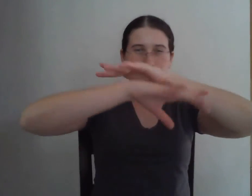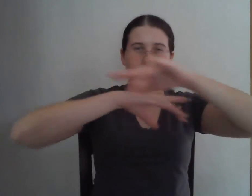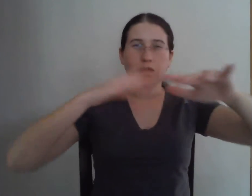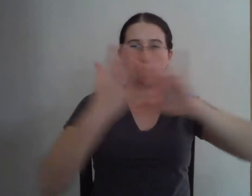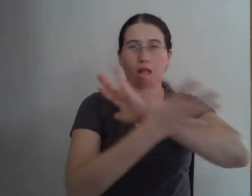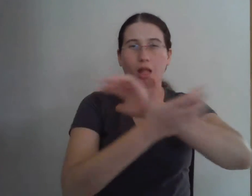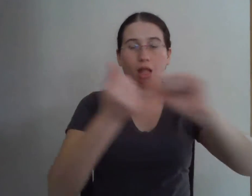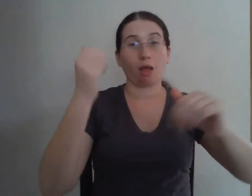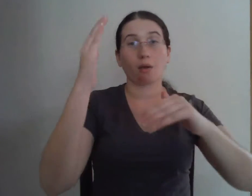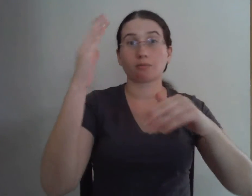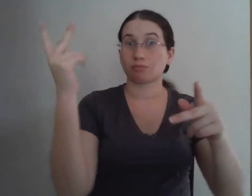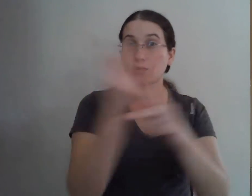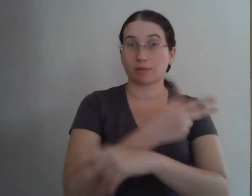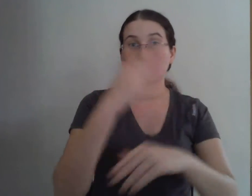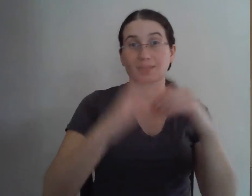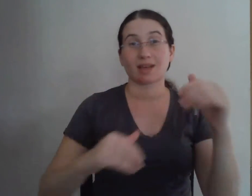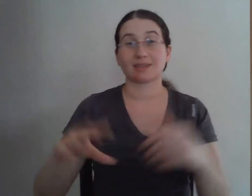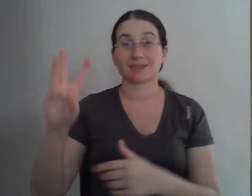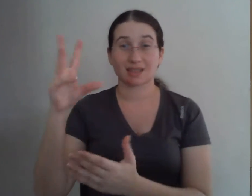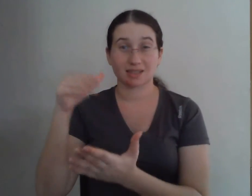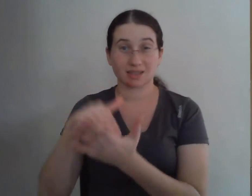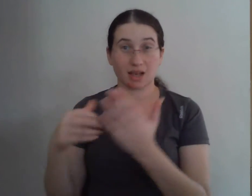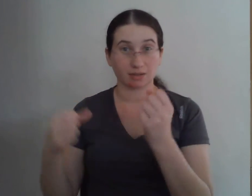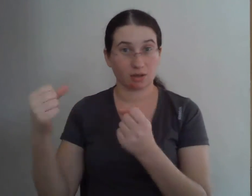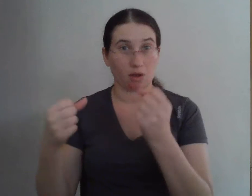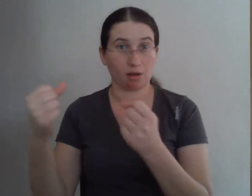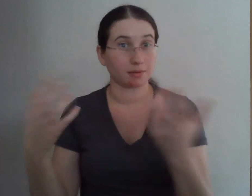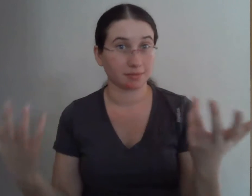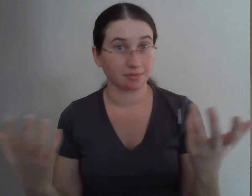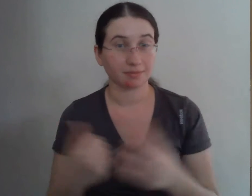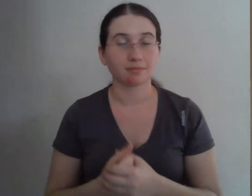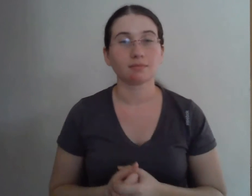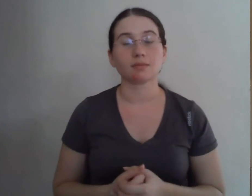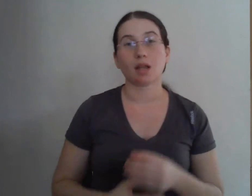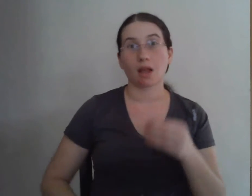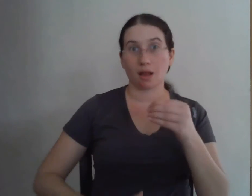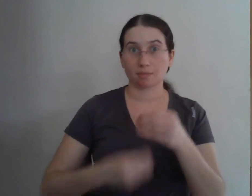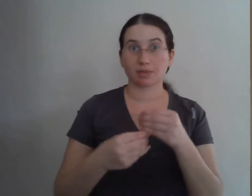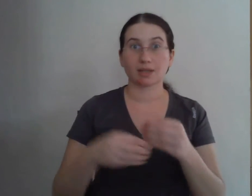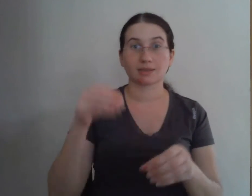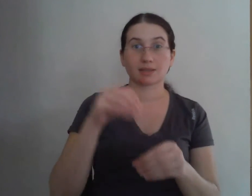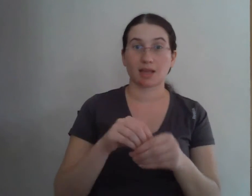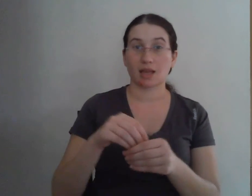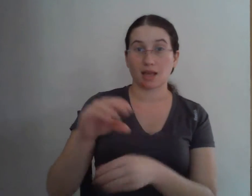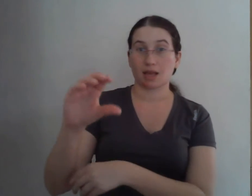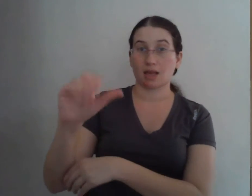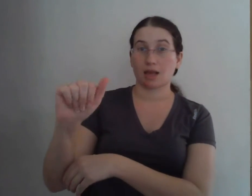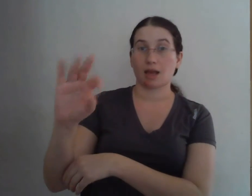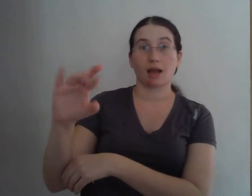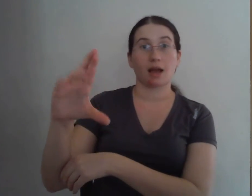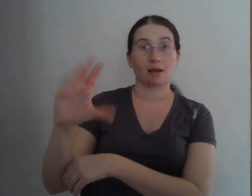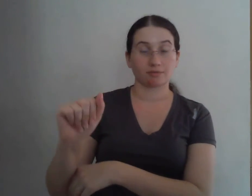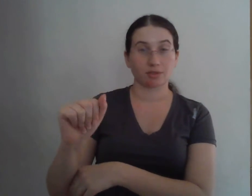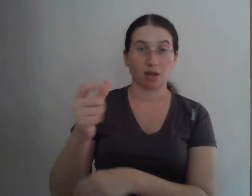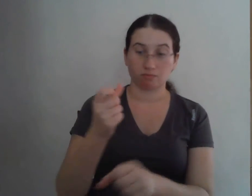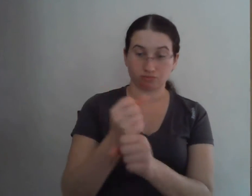cars. And we are burning in Africa every single year more than 1